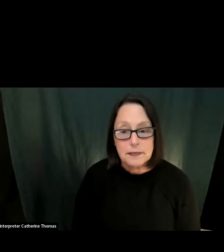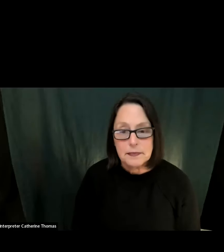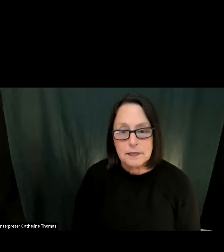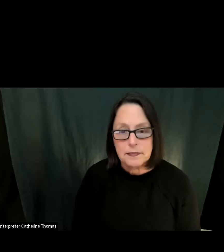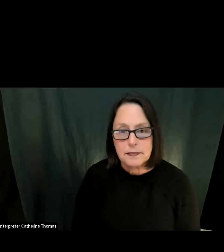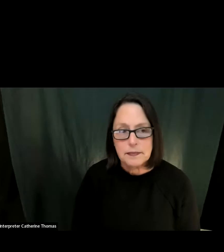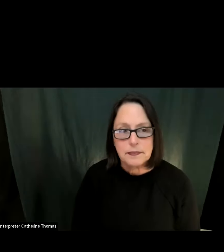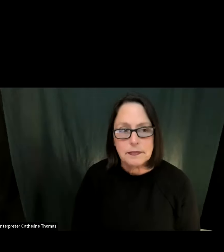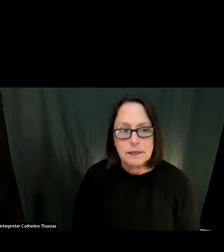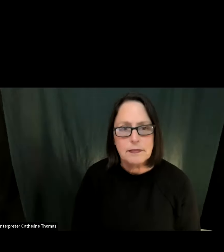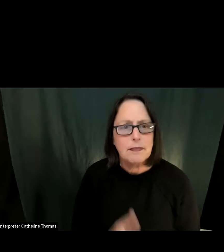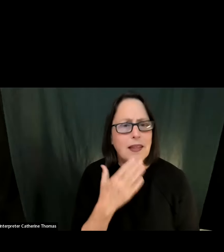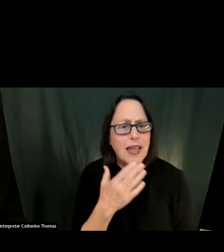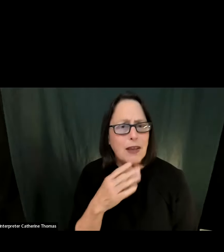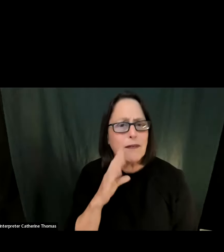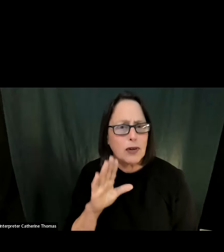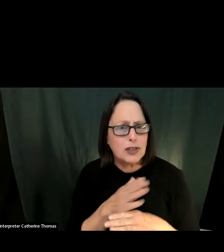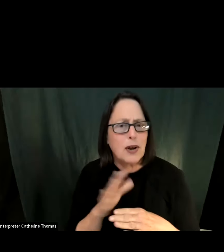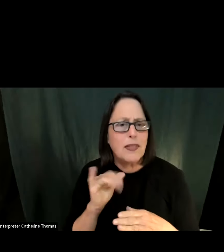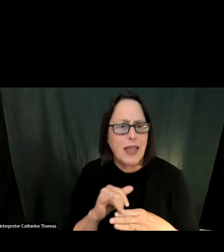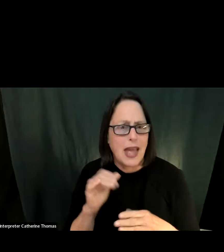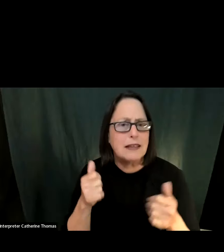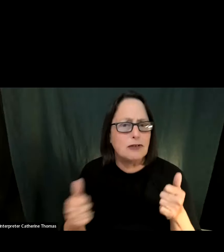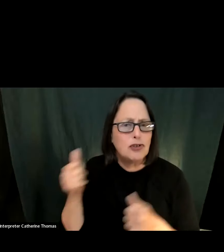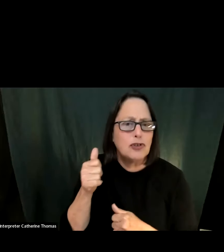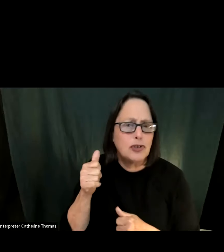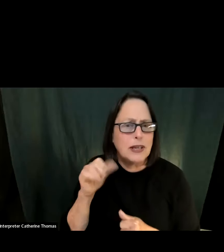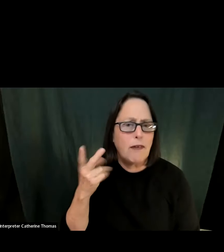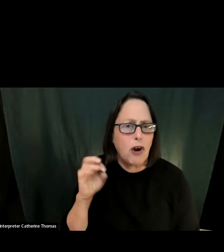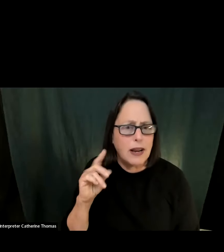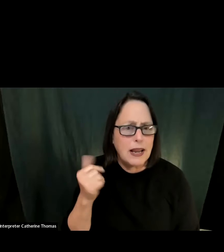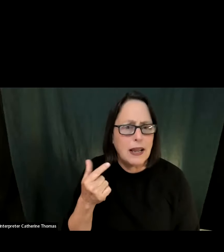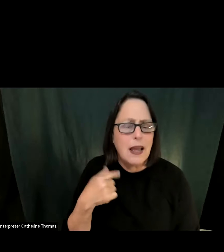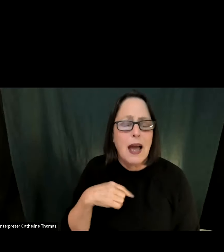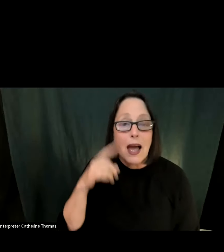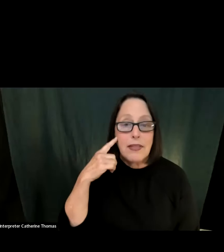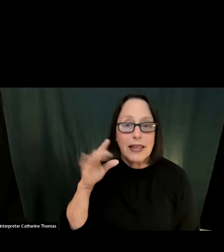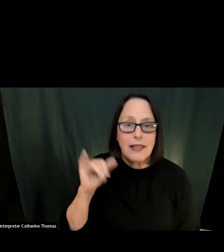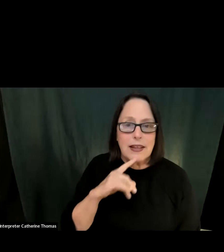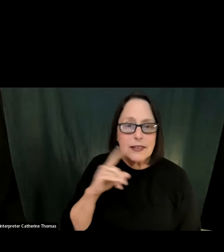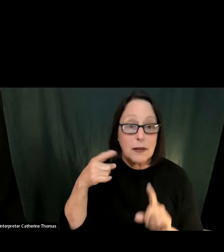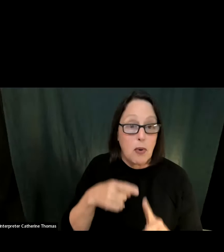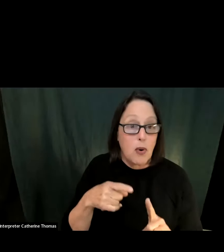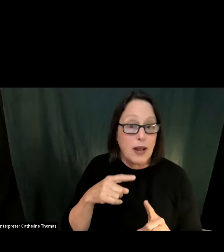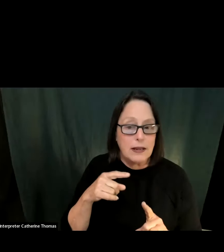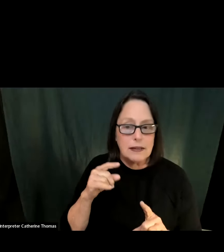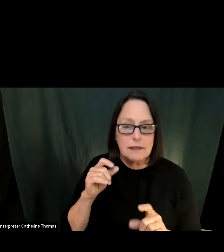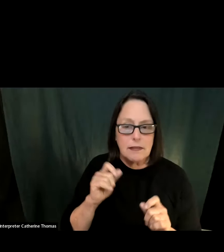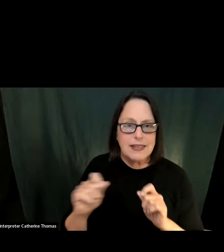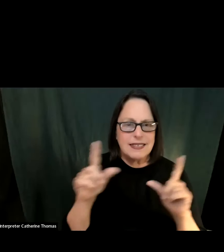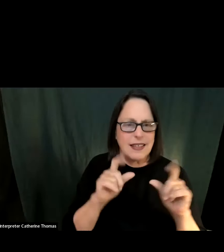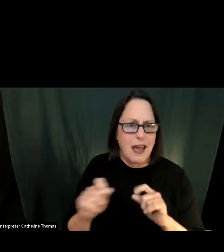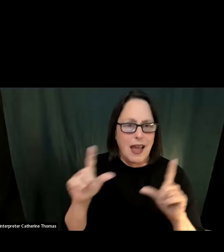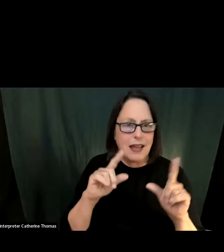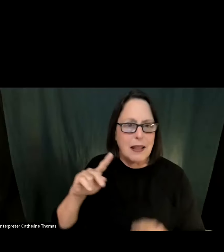Thanks for sharing that, Chief Harding, and reflecting, I think, on a point that on the slide that Bipasha spoke to about